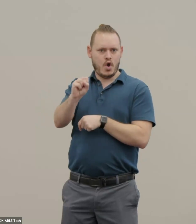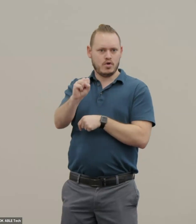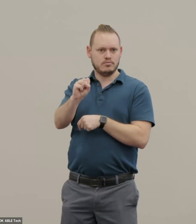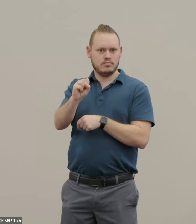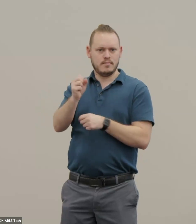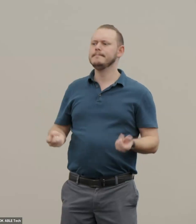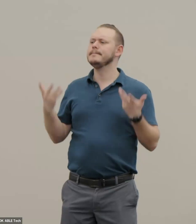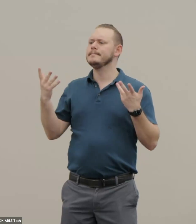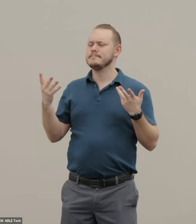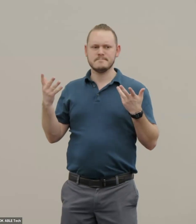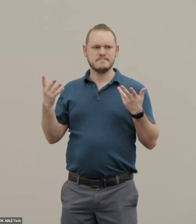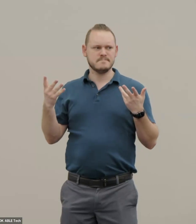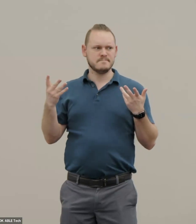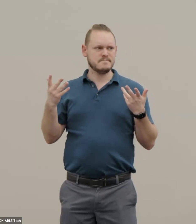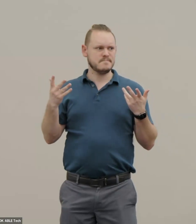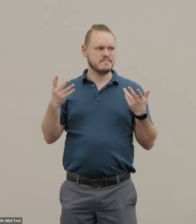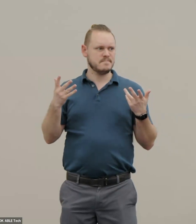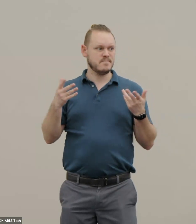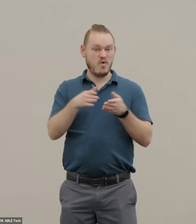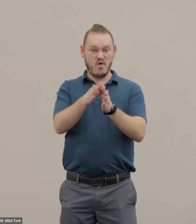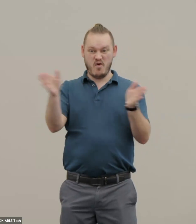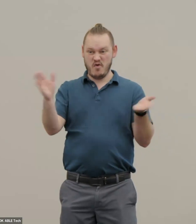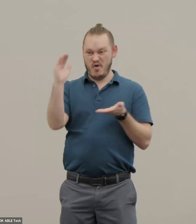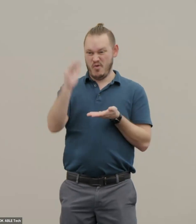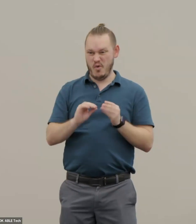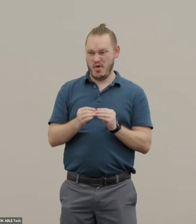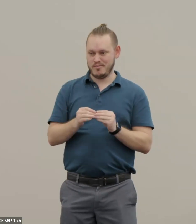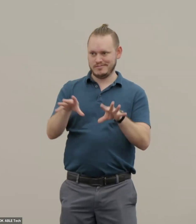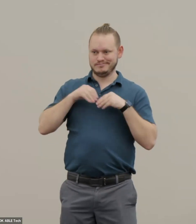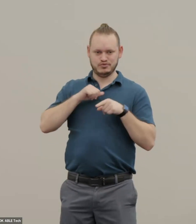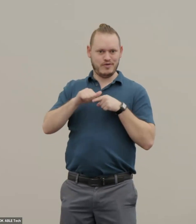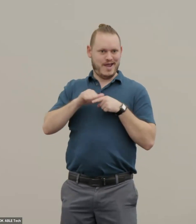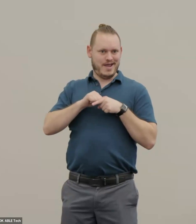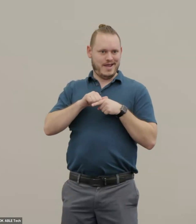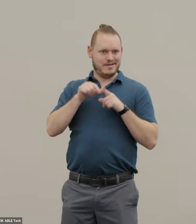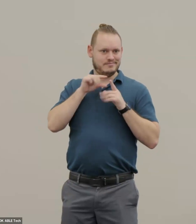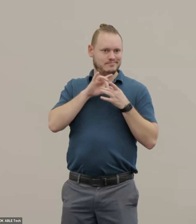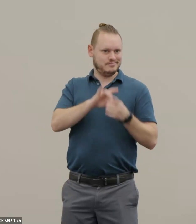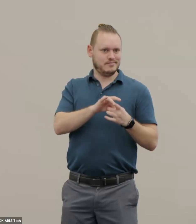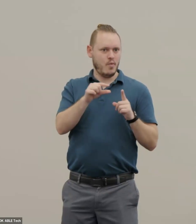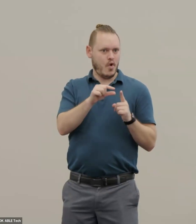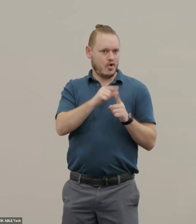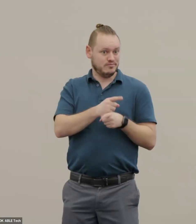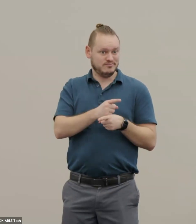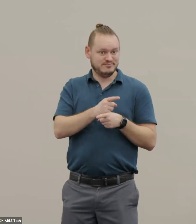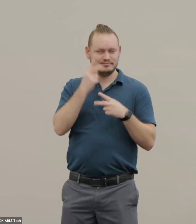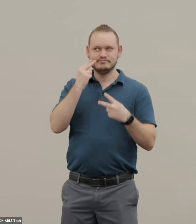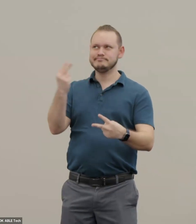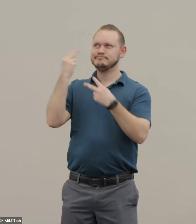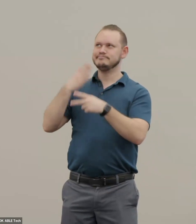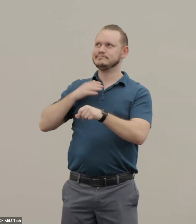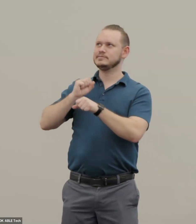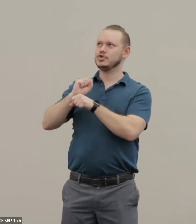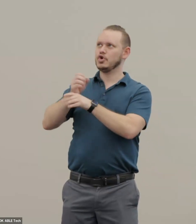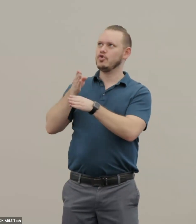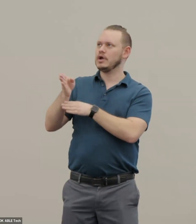Okay, overall, that's a fairly low number, isn't it? Right? And if we think back in our careers, right, and you think about that day